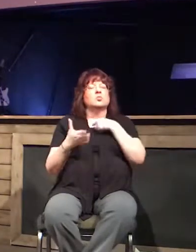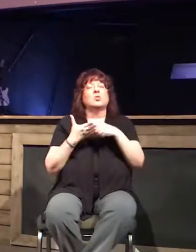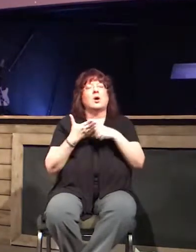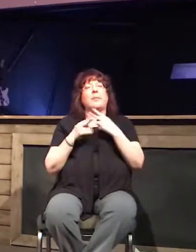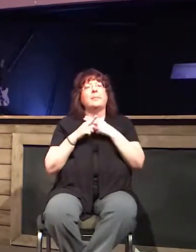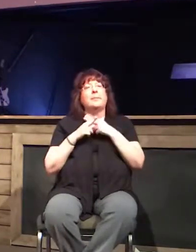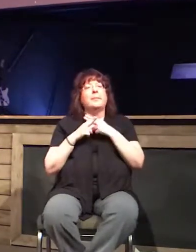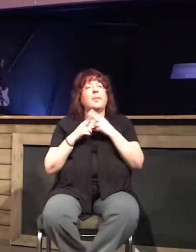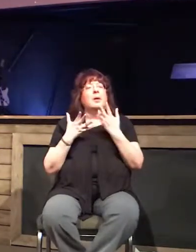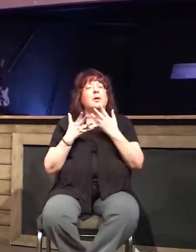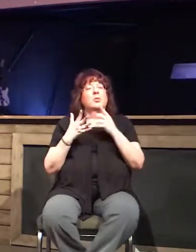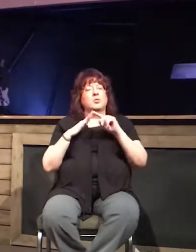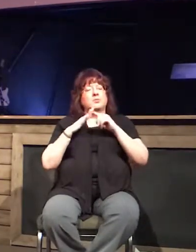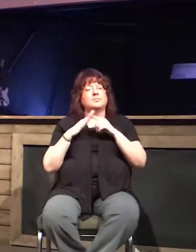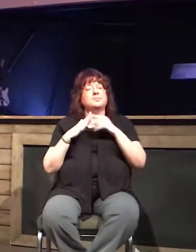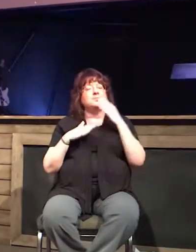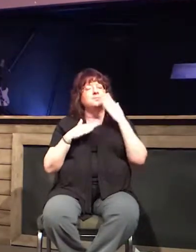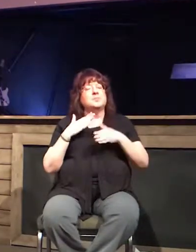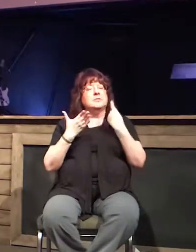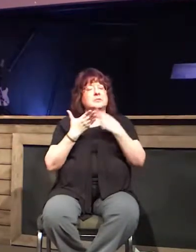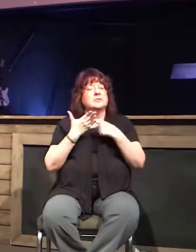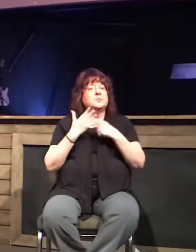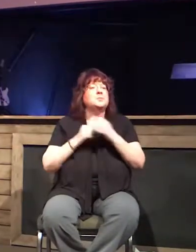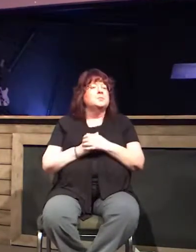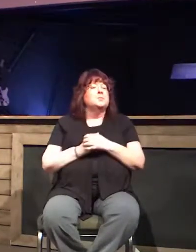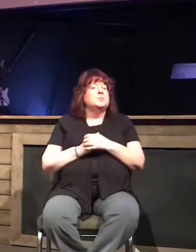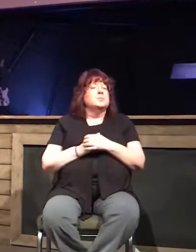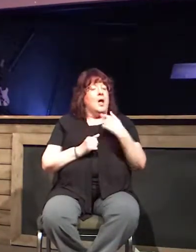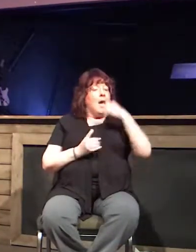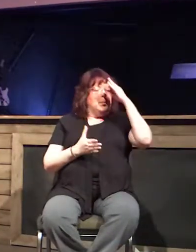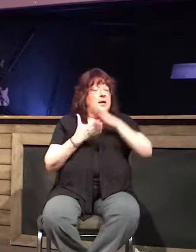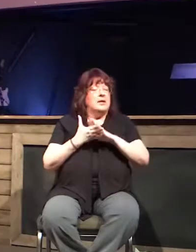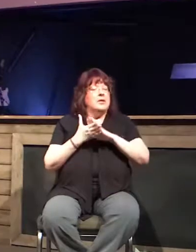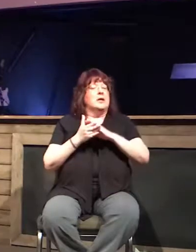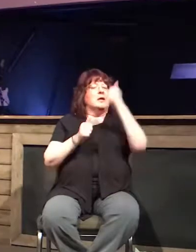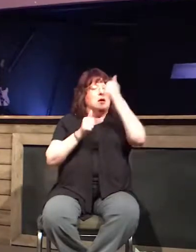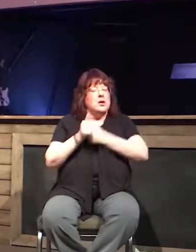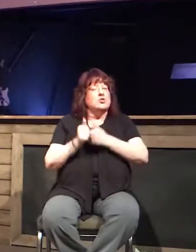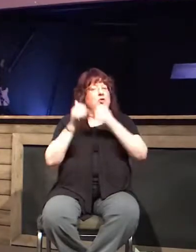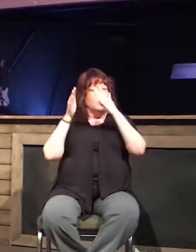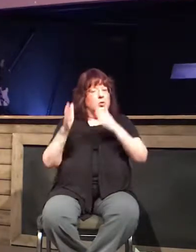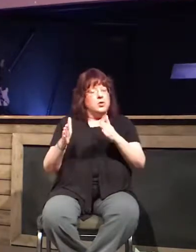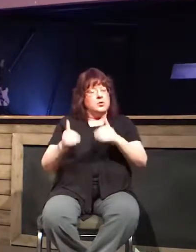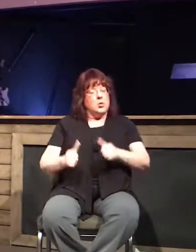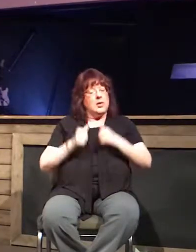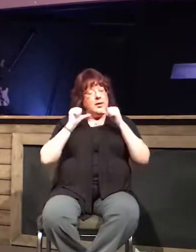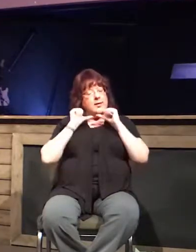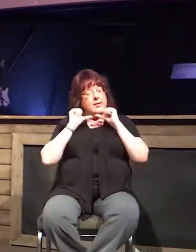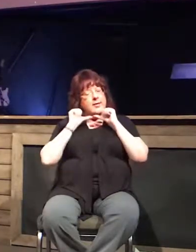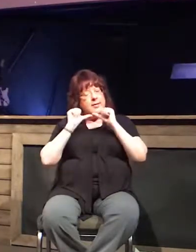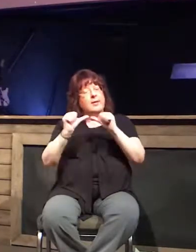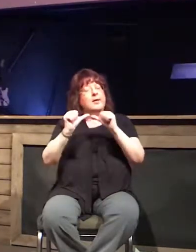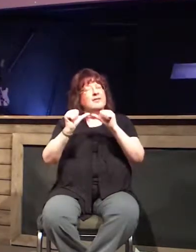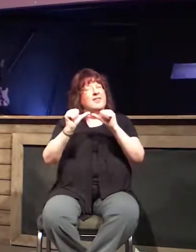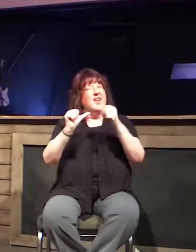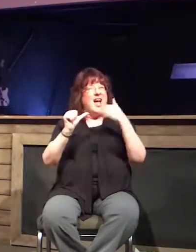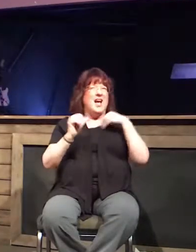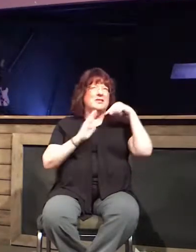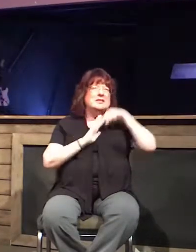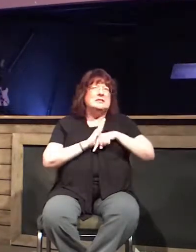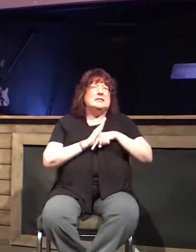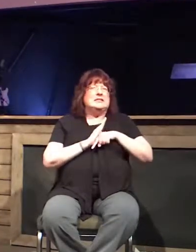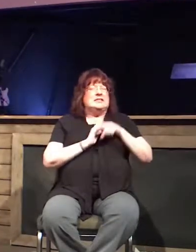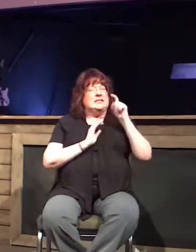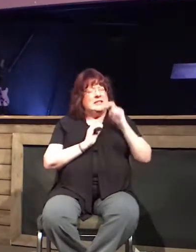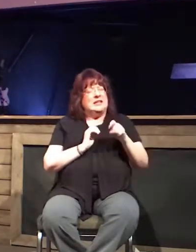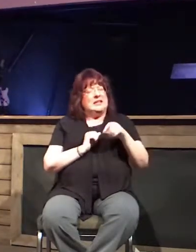for a little bit as we land this series today. I believe that each and every one of us, as we live long enough, we all have a deep need